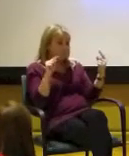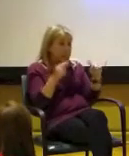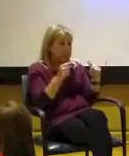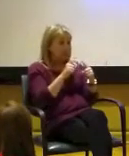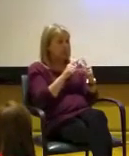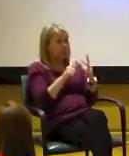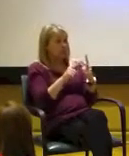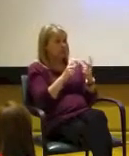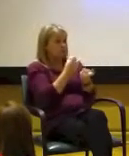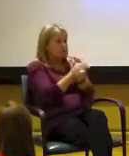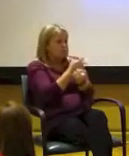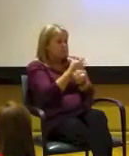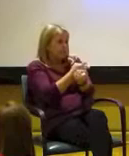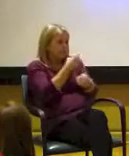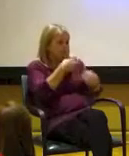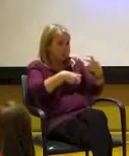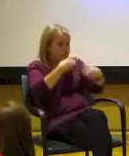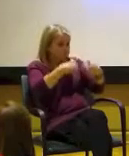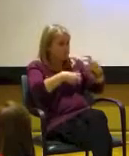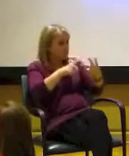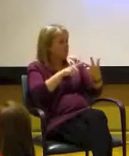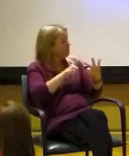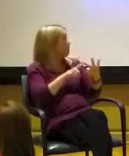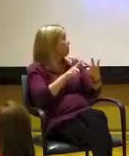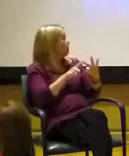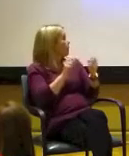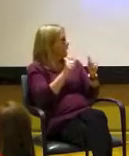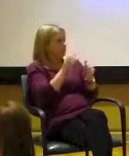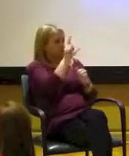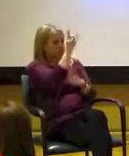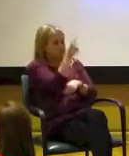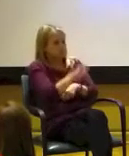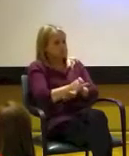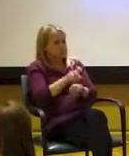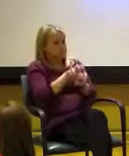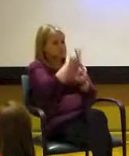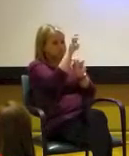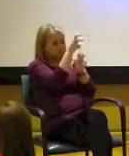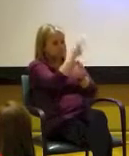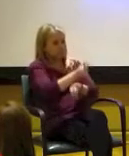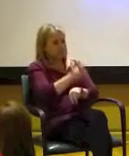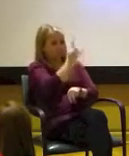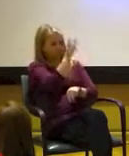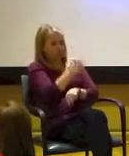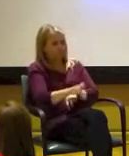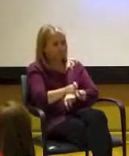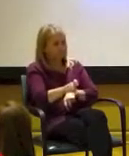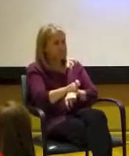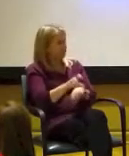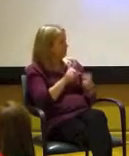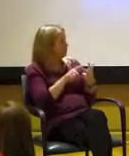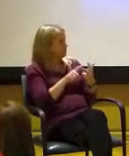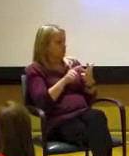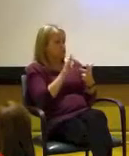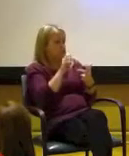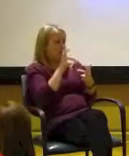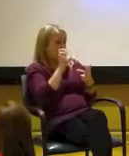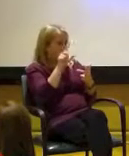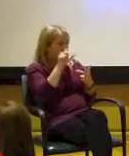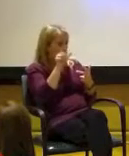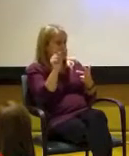be orthopedic difficulties, it can be a curving spine, scoliosis, there can be bowel and